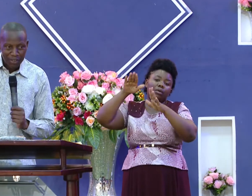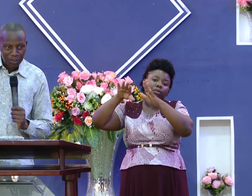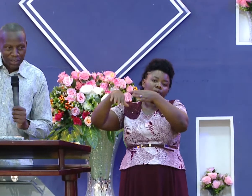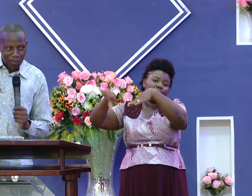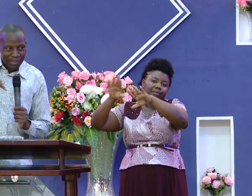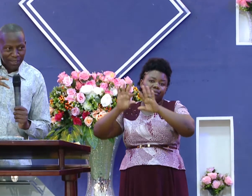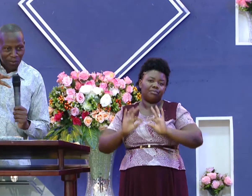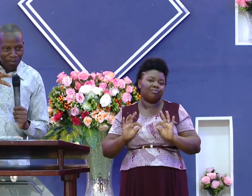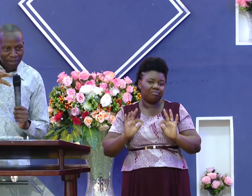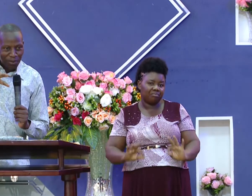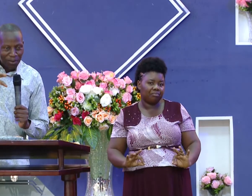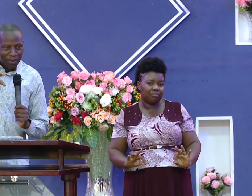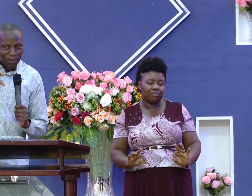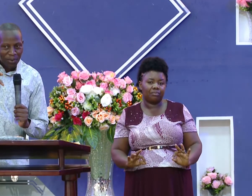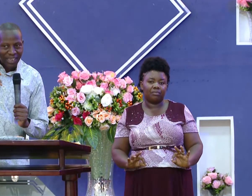this